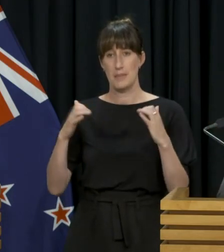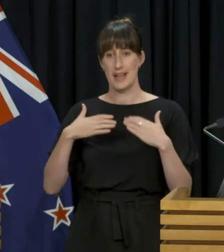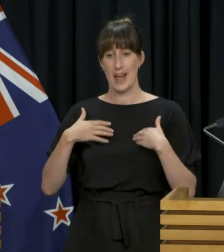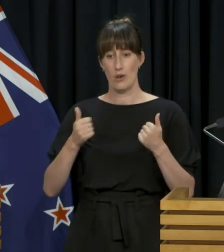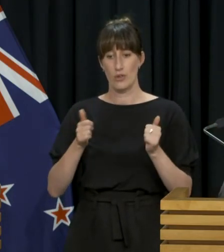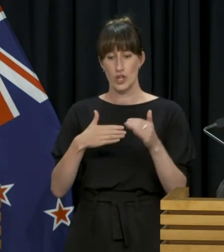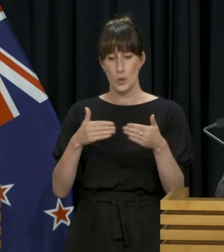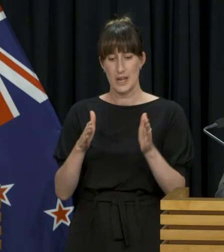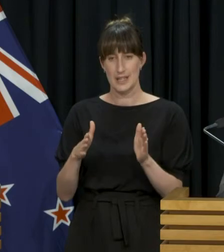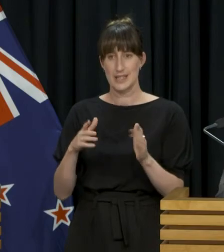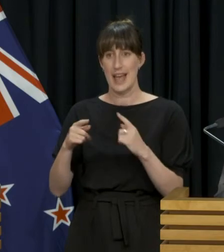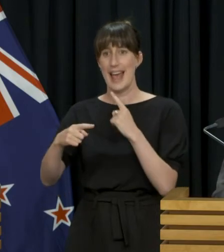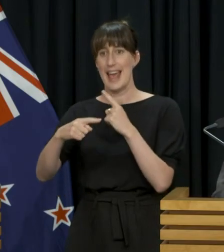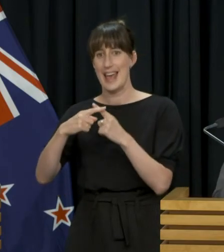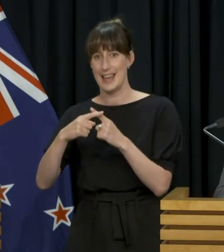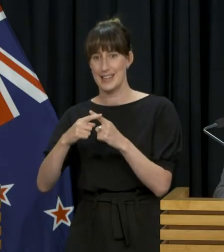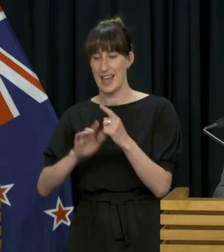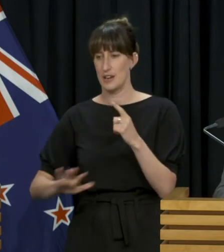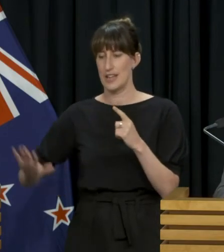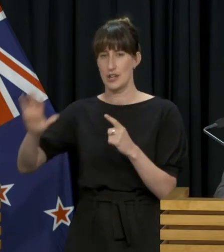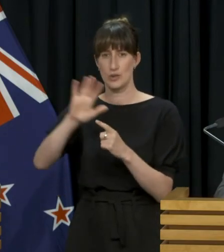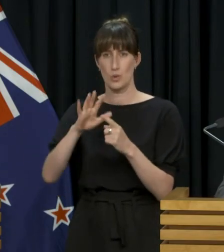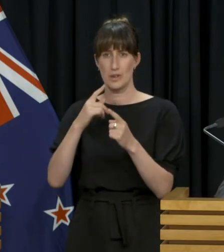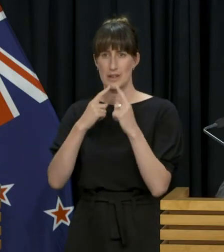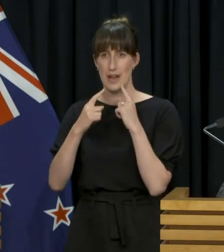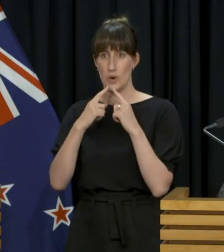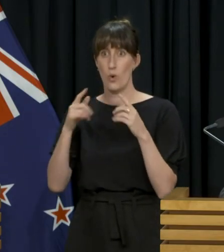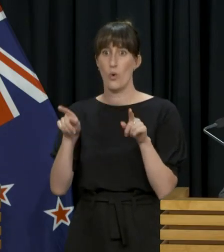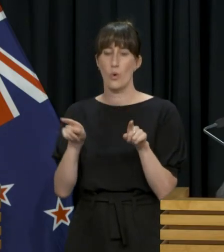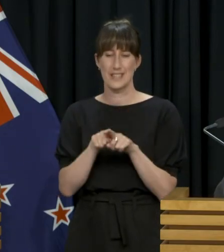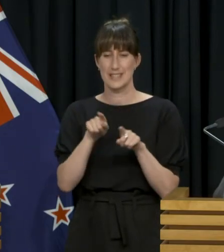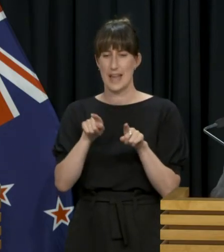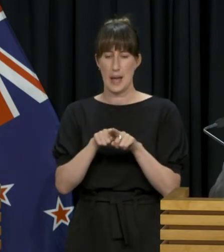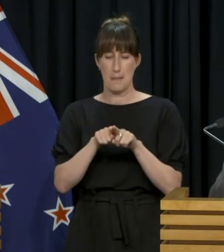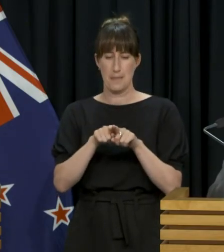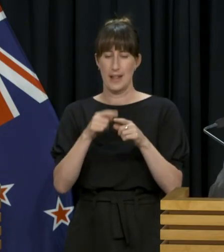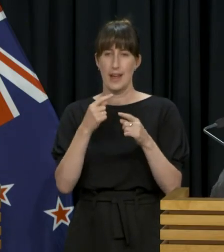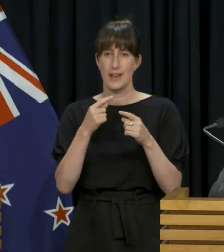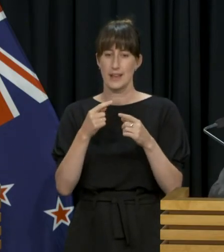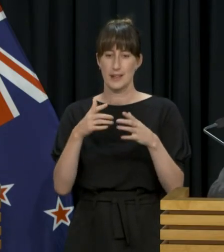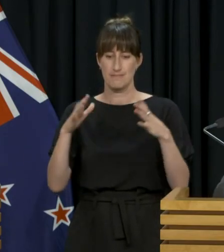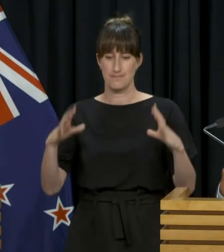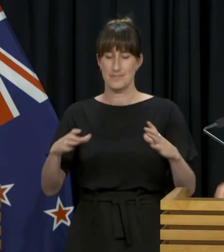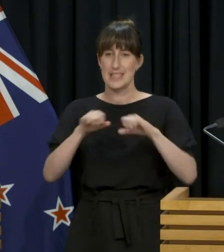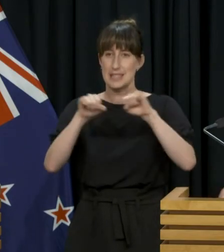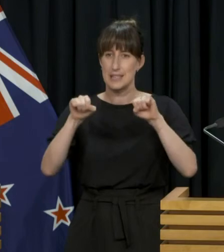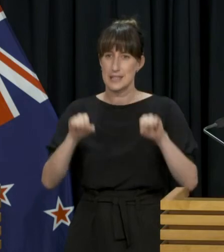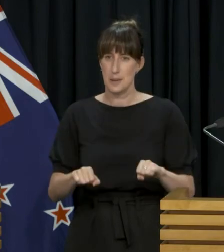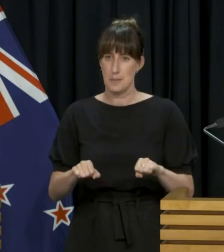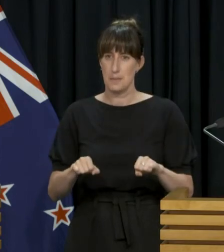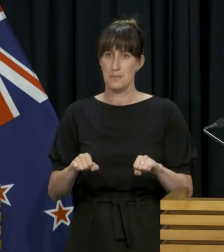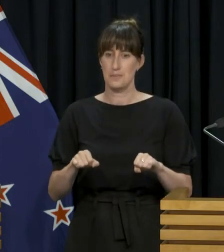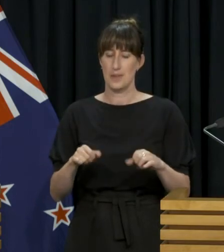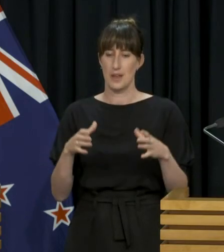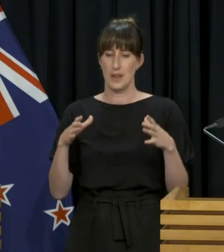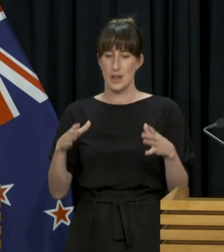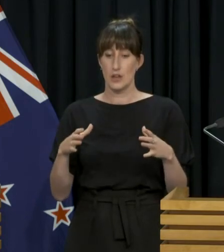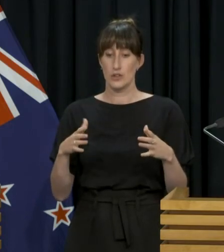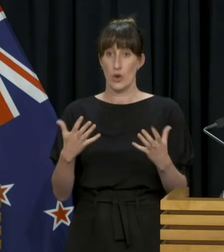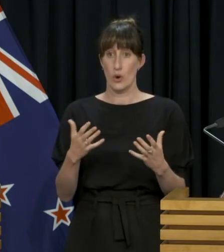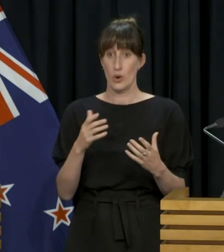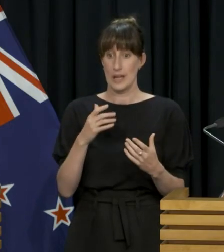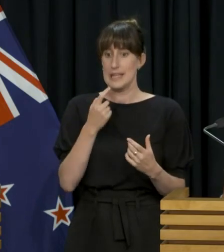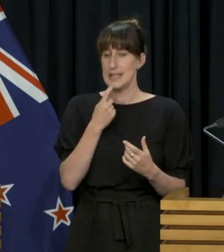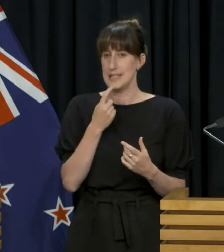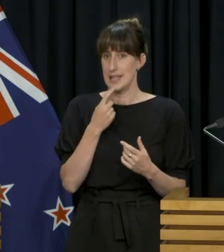single database, so work can be allocated out right around the country to follow up cases and contacts as well. And so we're